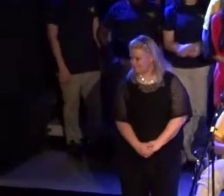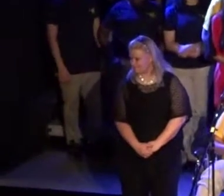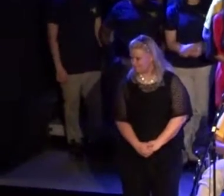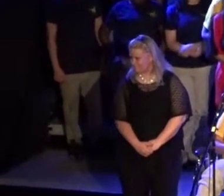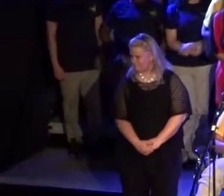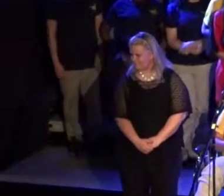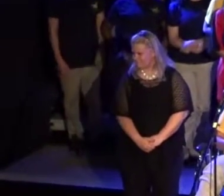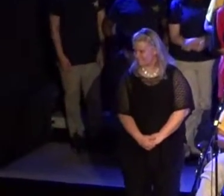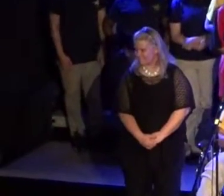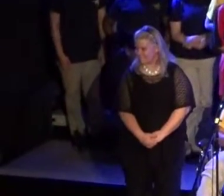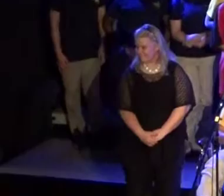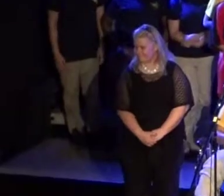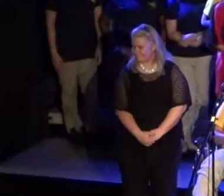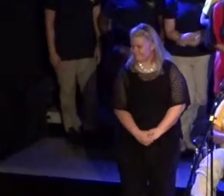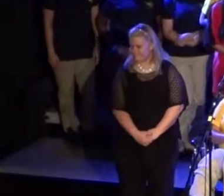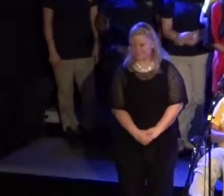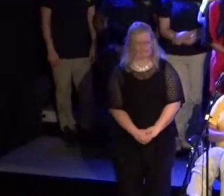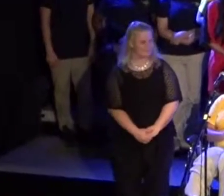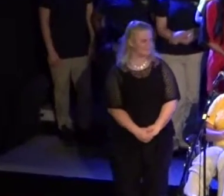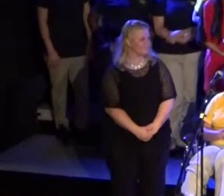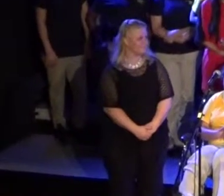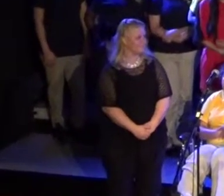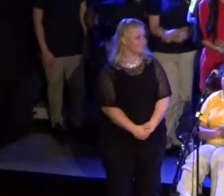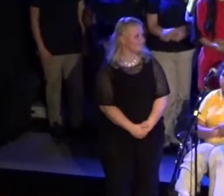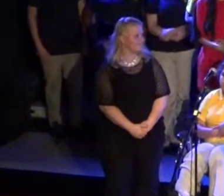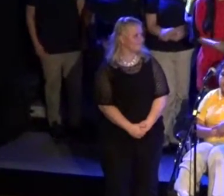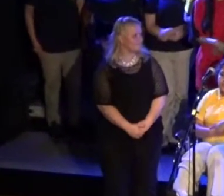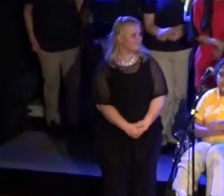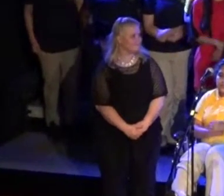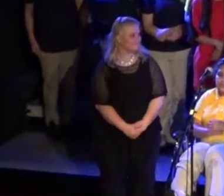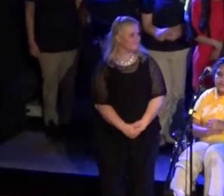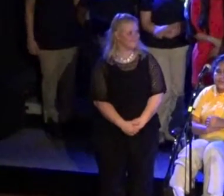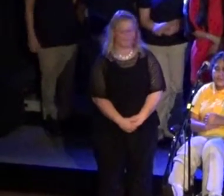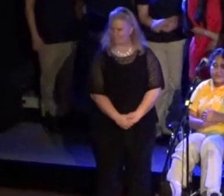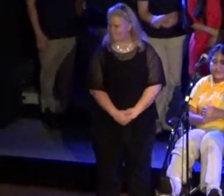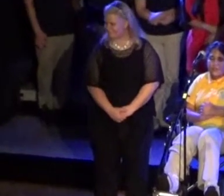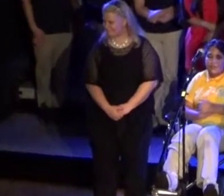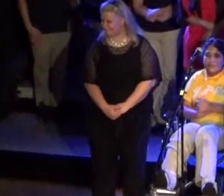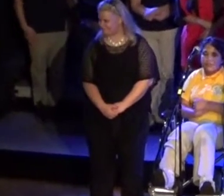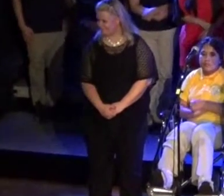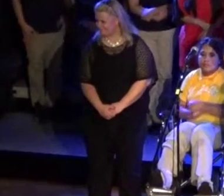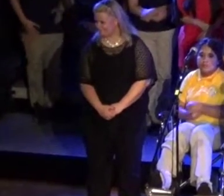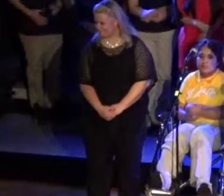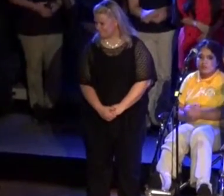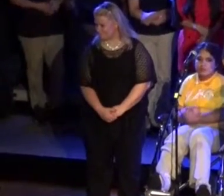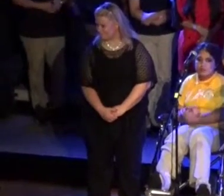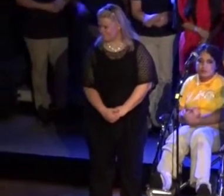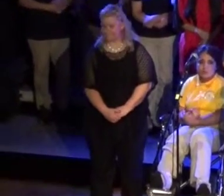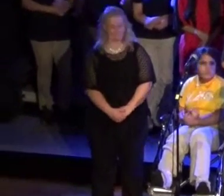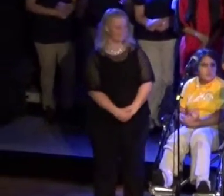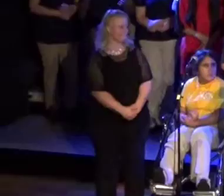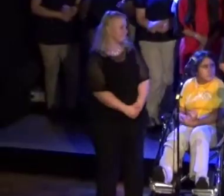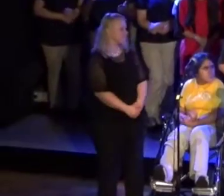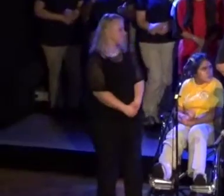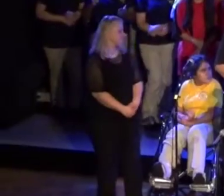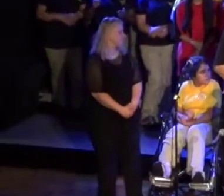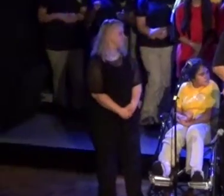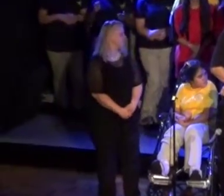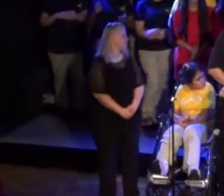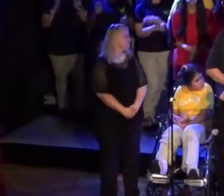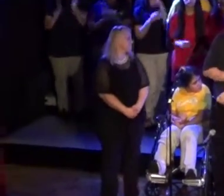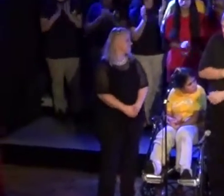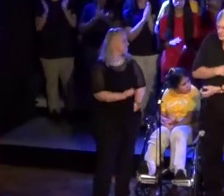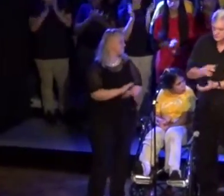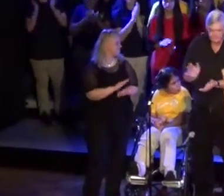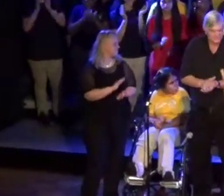is commendable, very commendable. From the New York Institute for Special Education, Mr. Nam